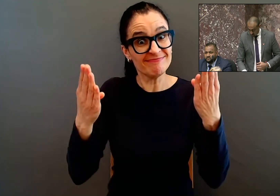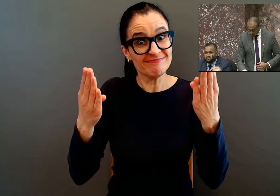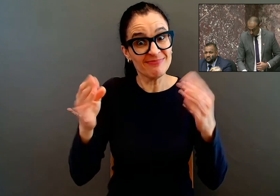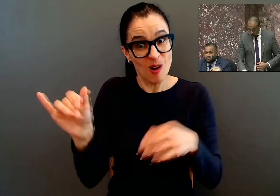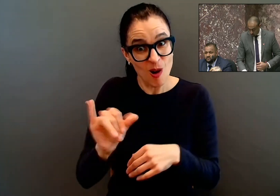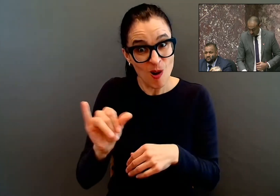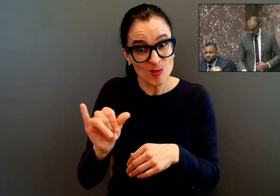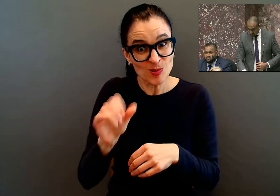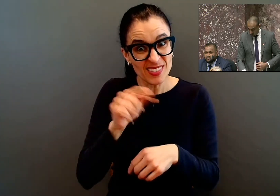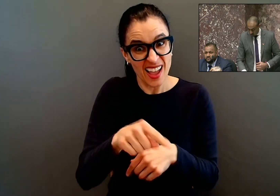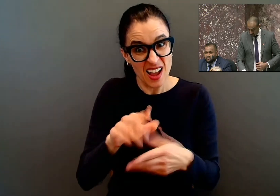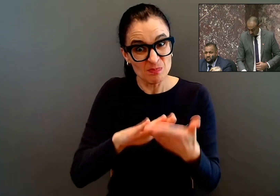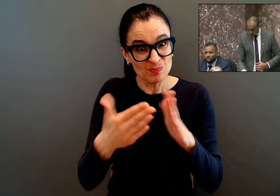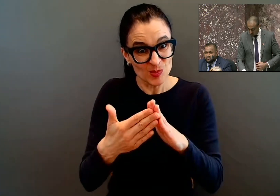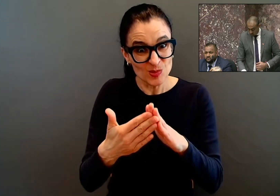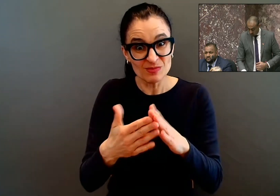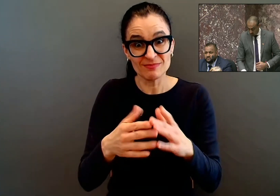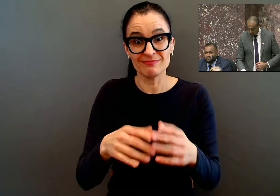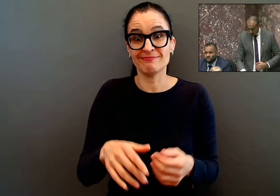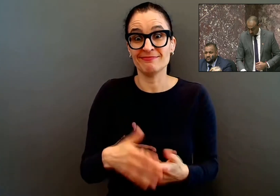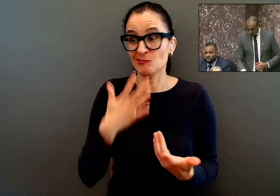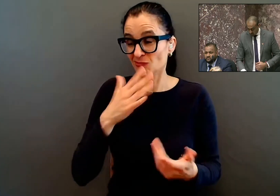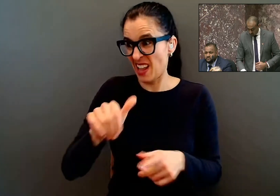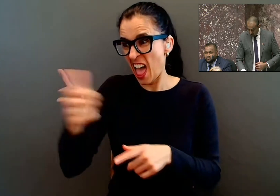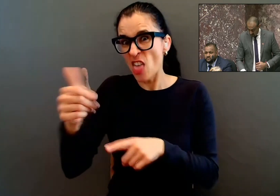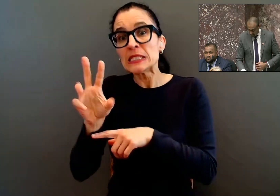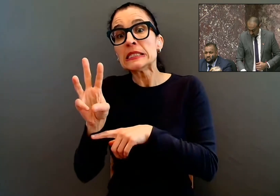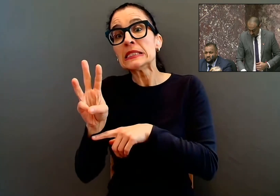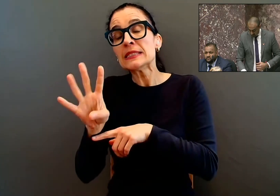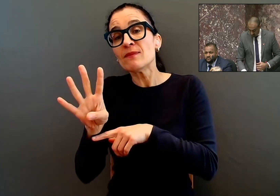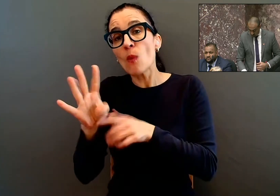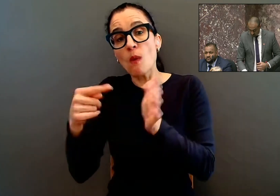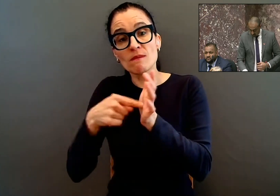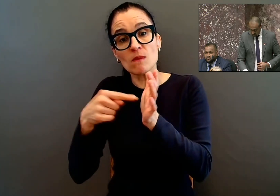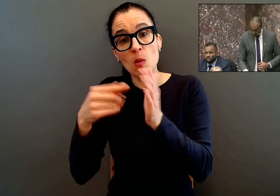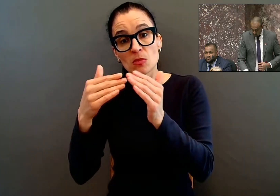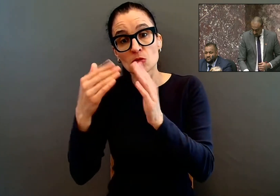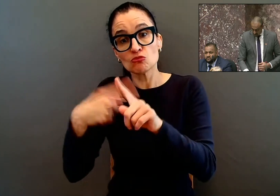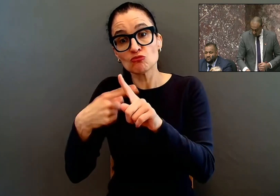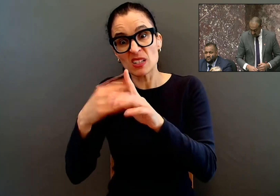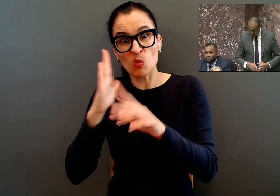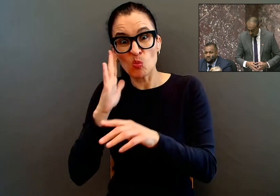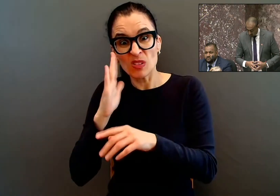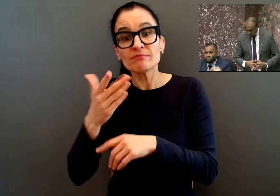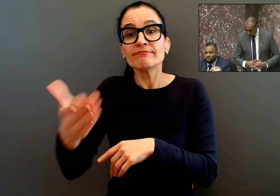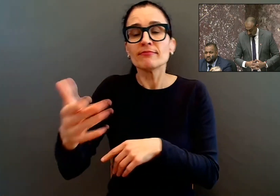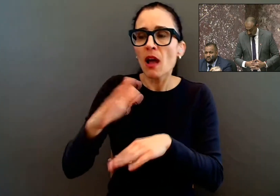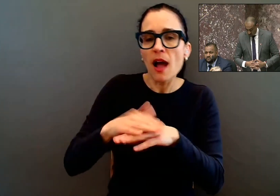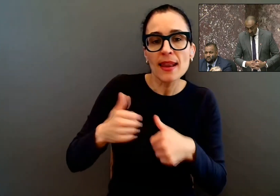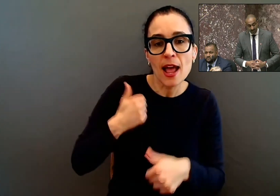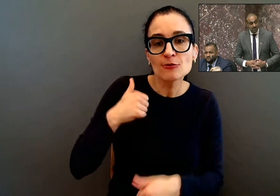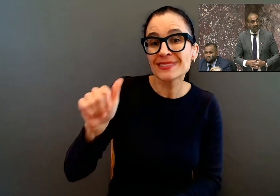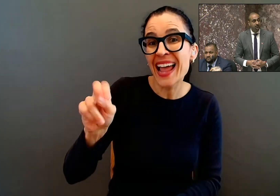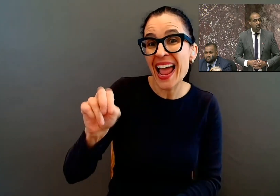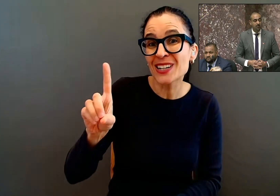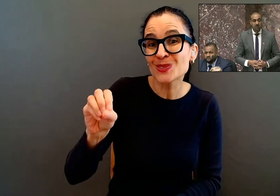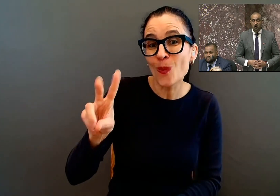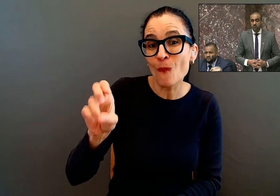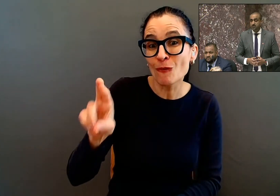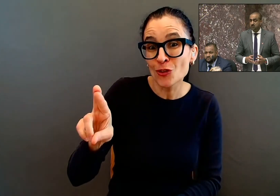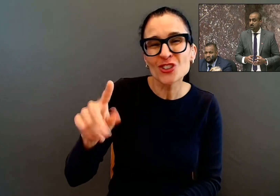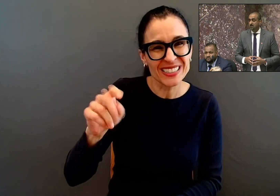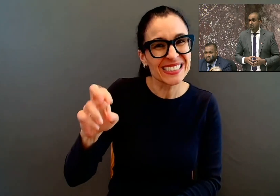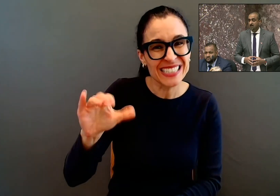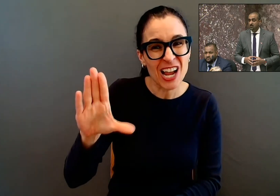Terrace, 2110 Lakeshore Road, Honourable Speaker. And there's a project right now under construction with Habitat for Humanity.